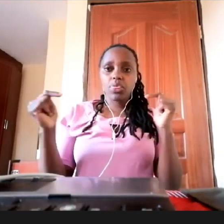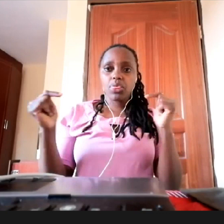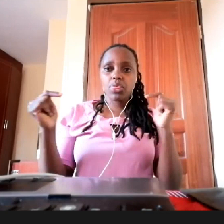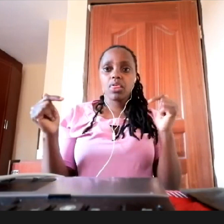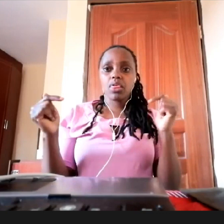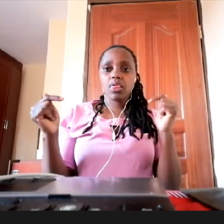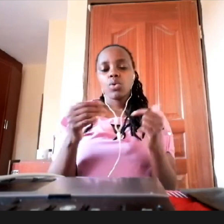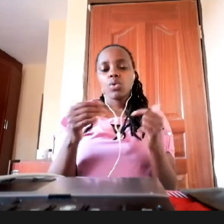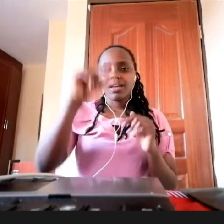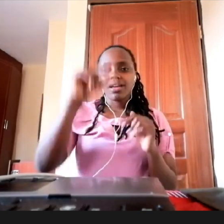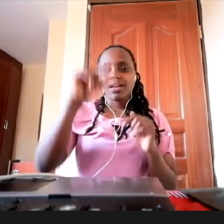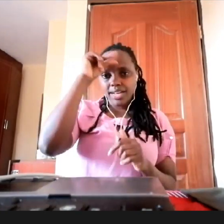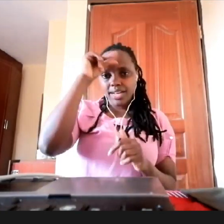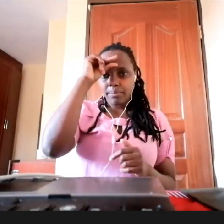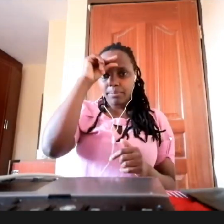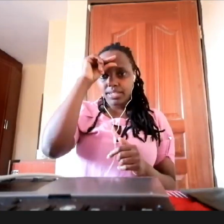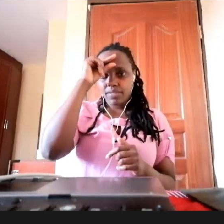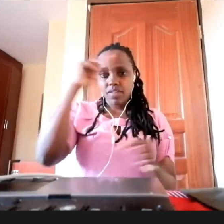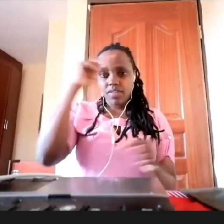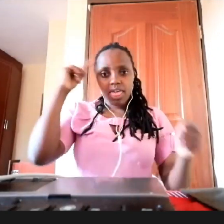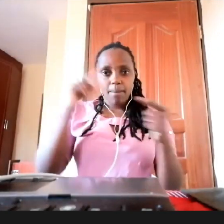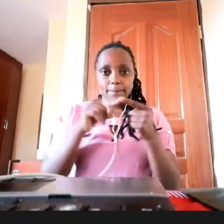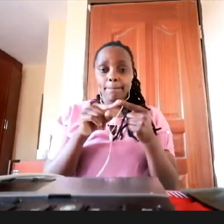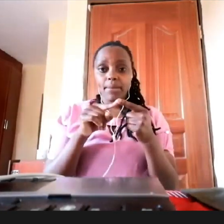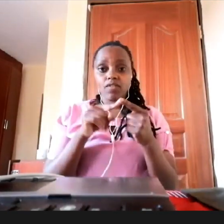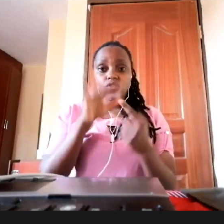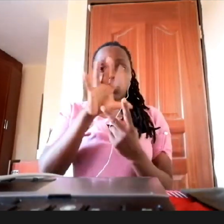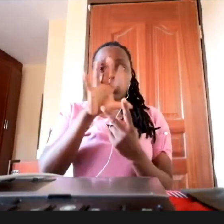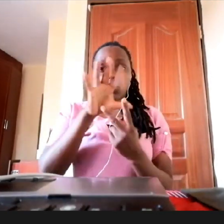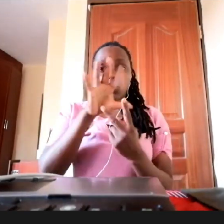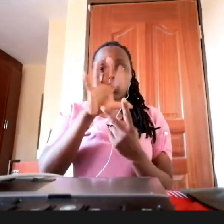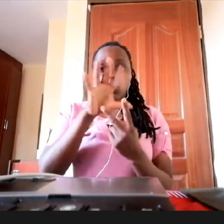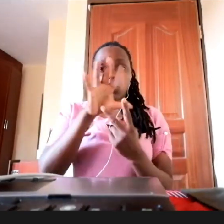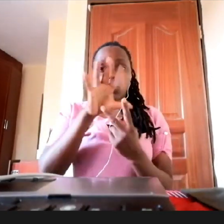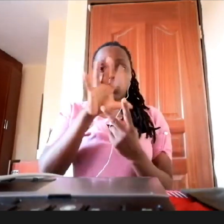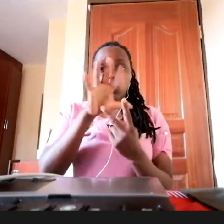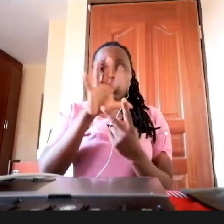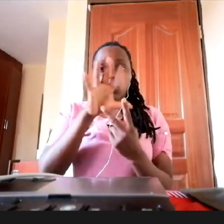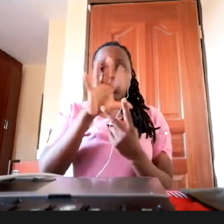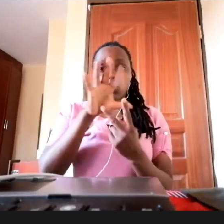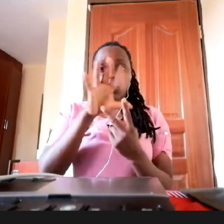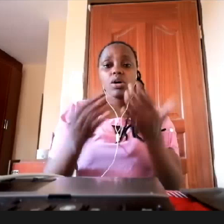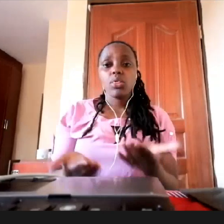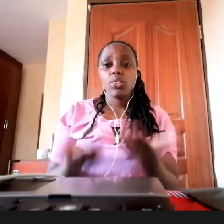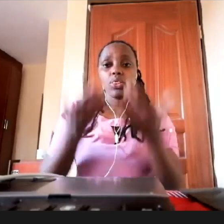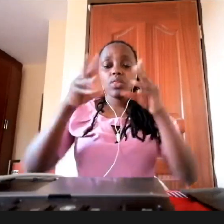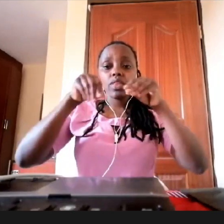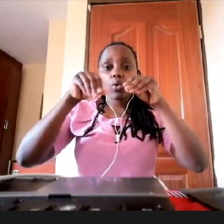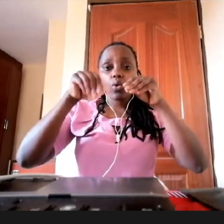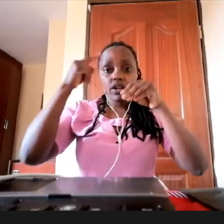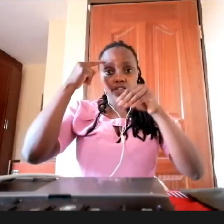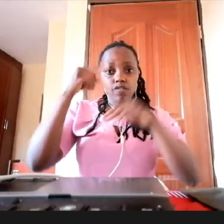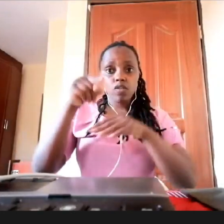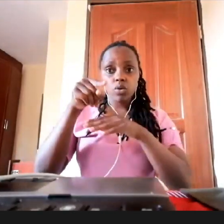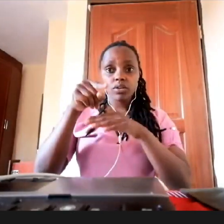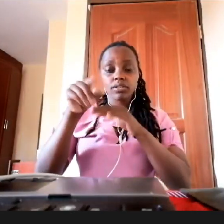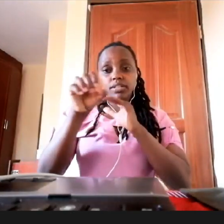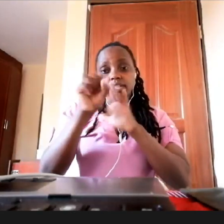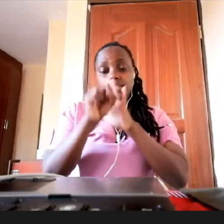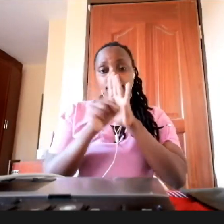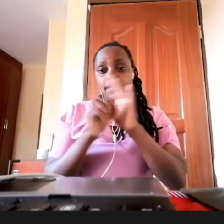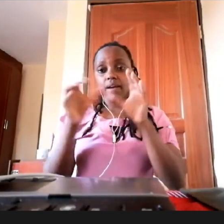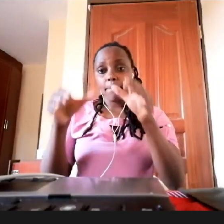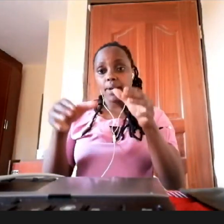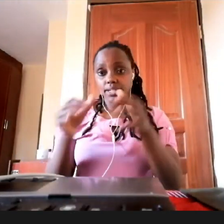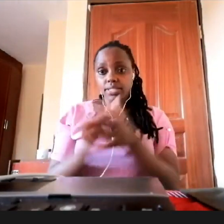parties. The aim of an alternative report is to enhance the quality of the state party report. The states